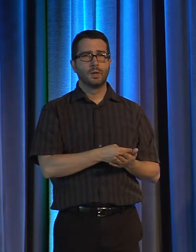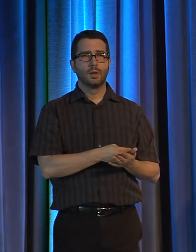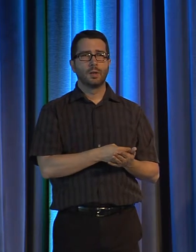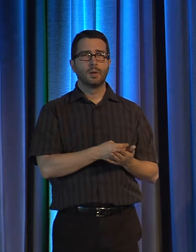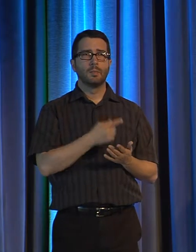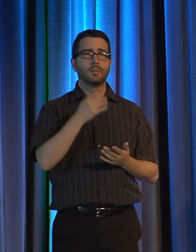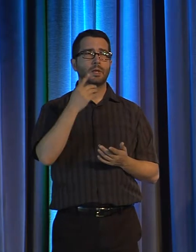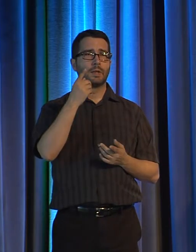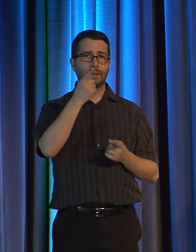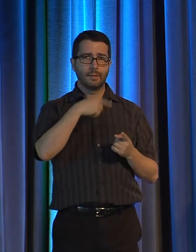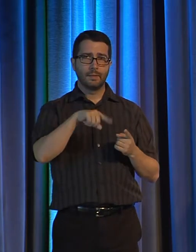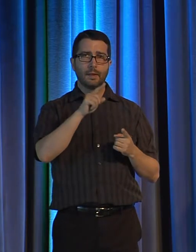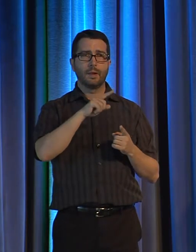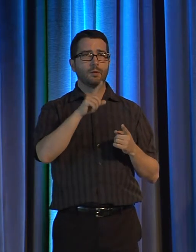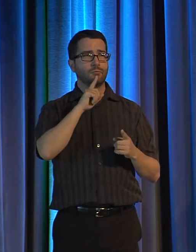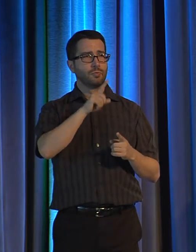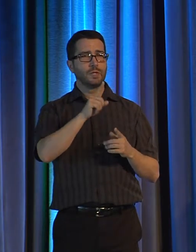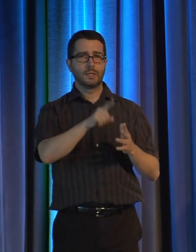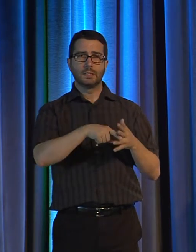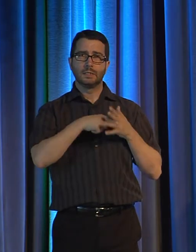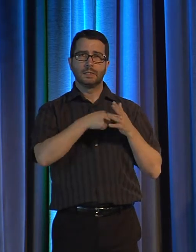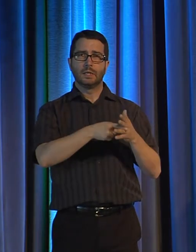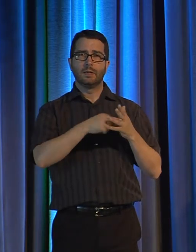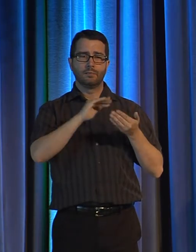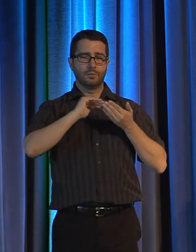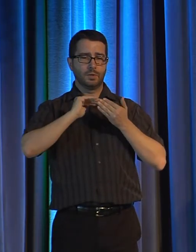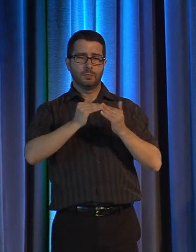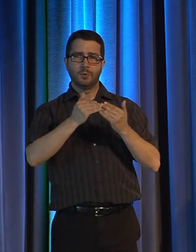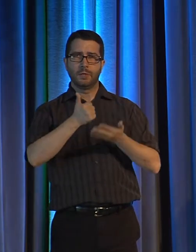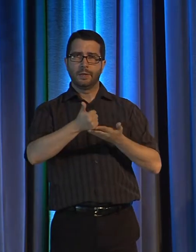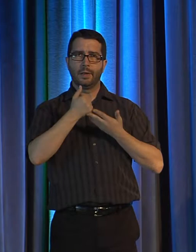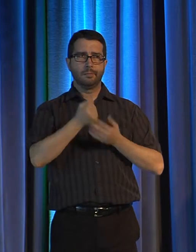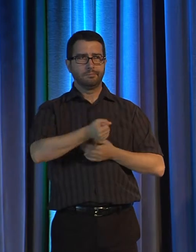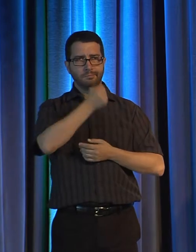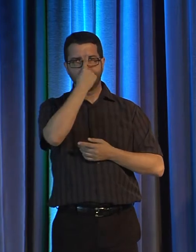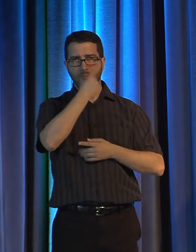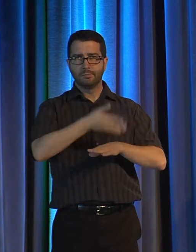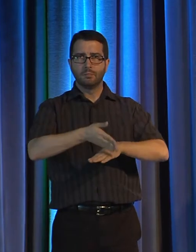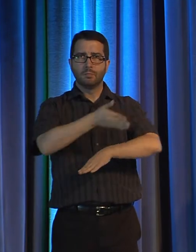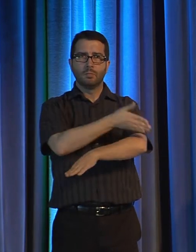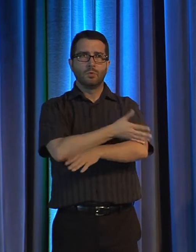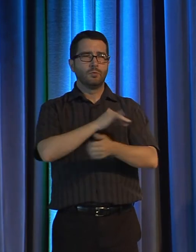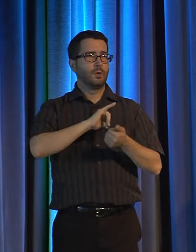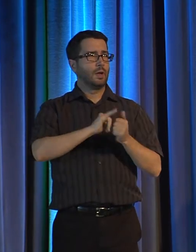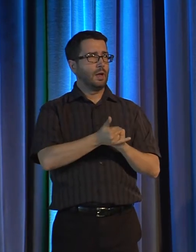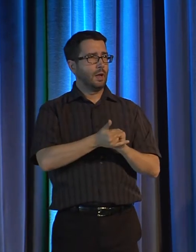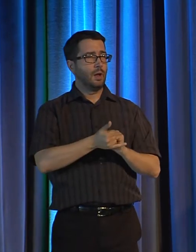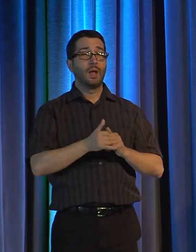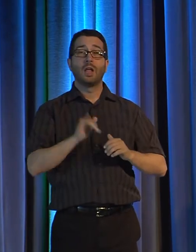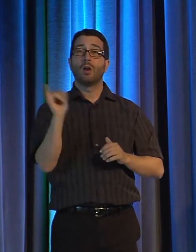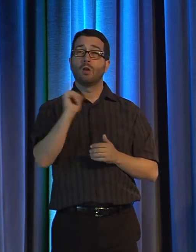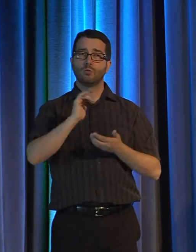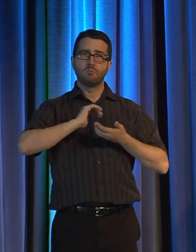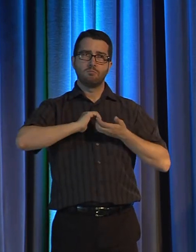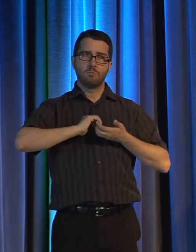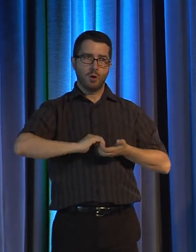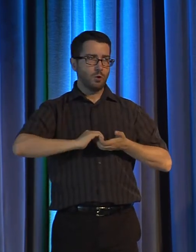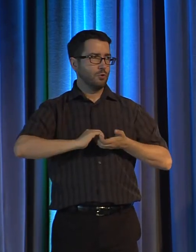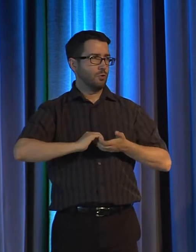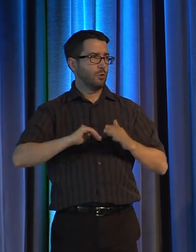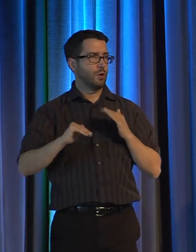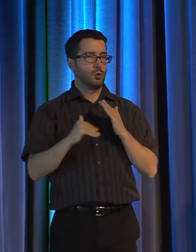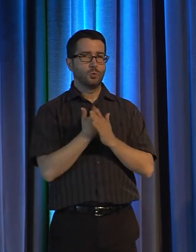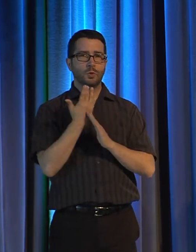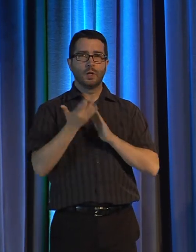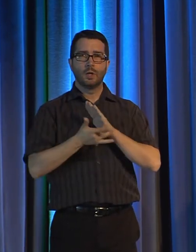the gateway to communities to help us understand what we can do better and to partner to bring new